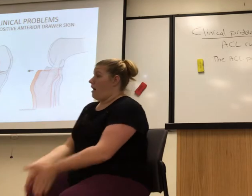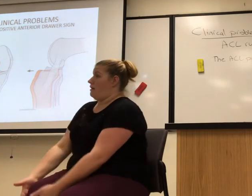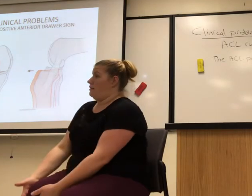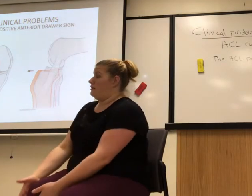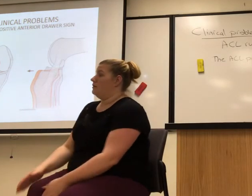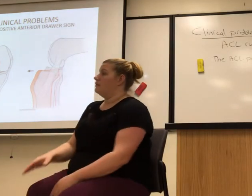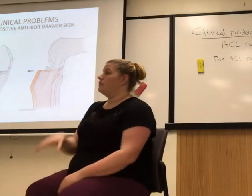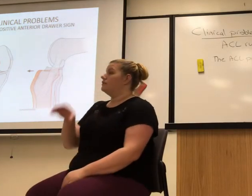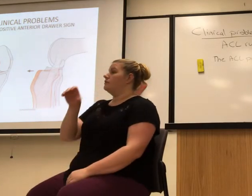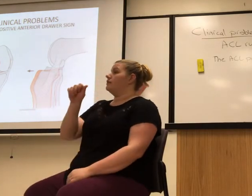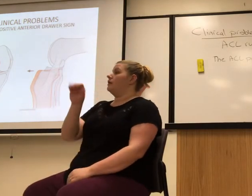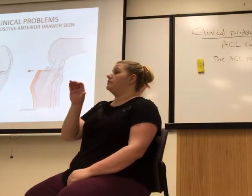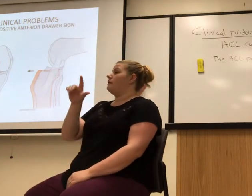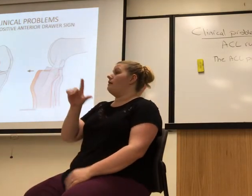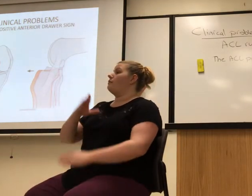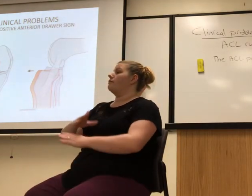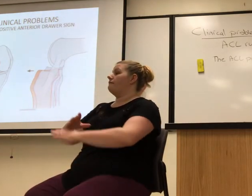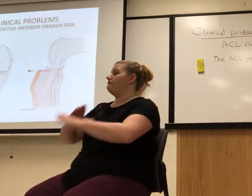prevents